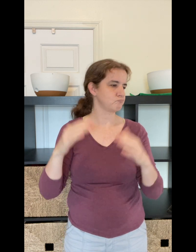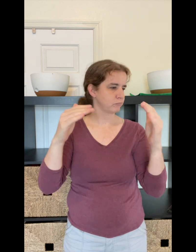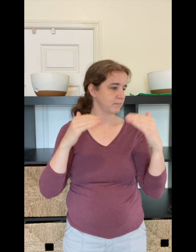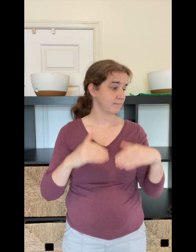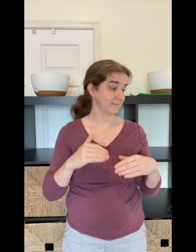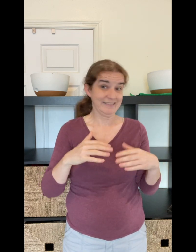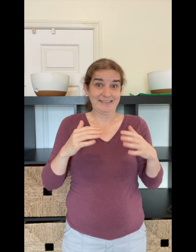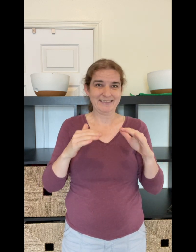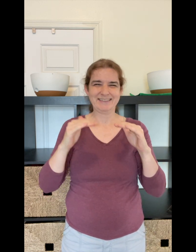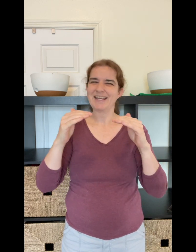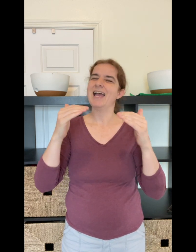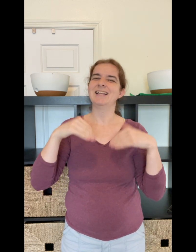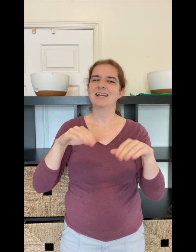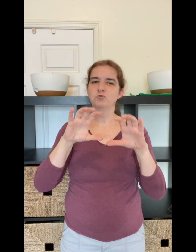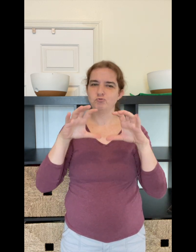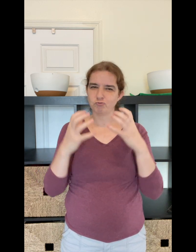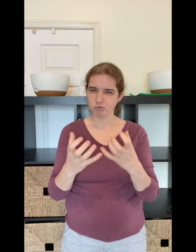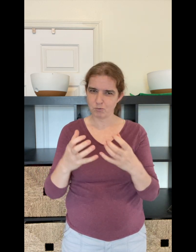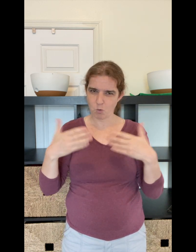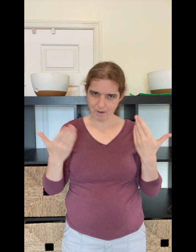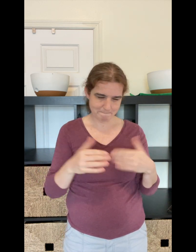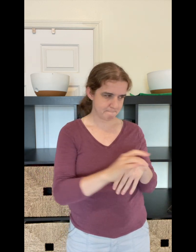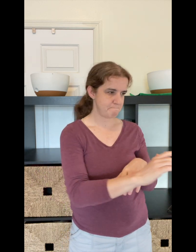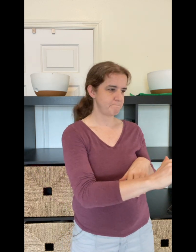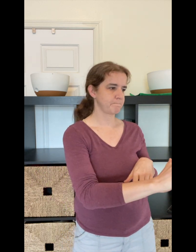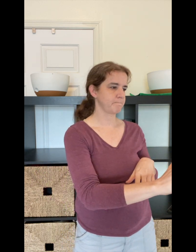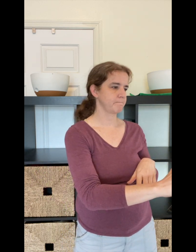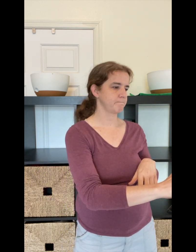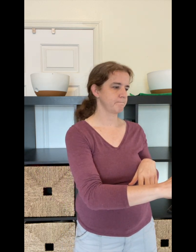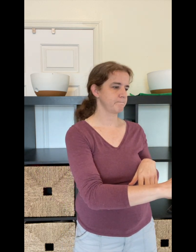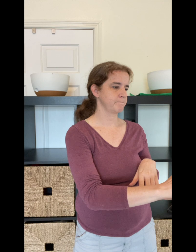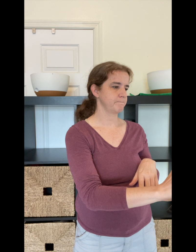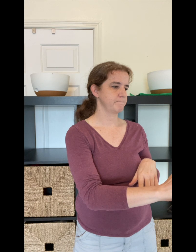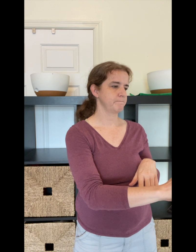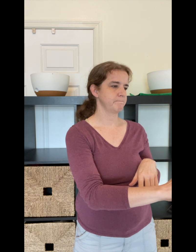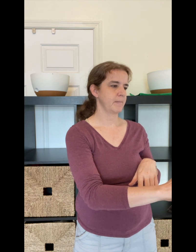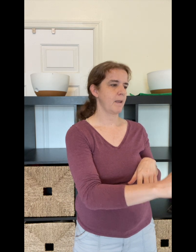that one. Okay, next on the list, the next group on the list, what is it?